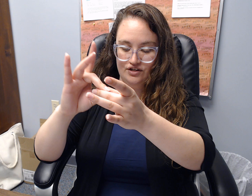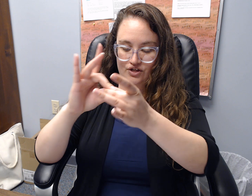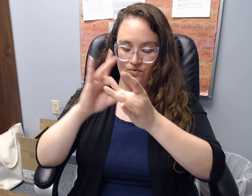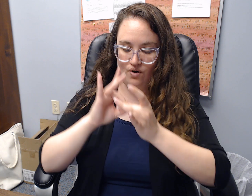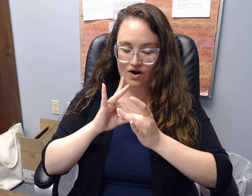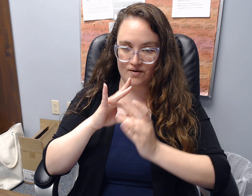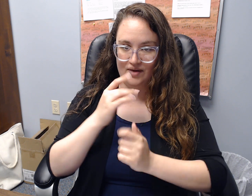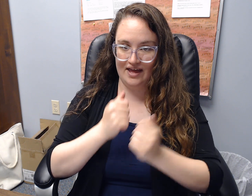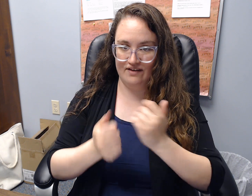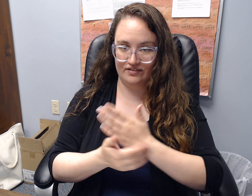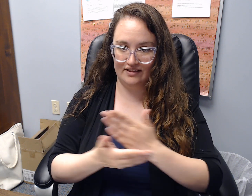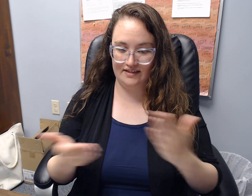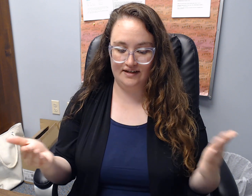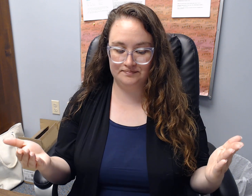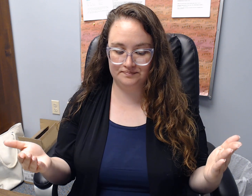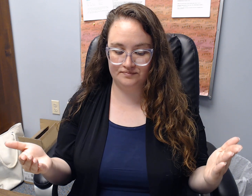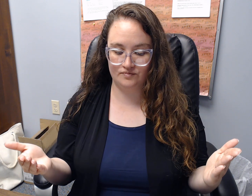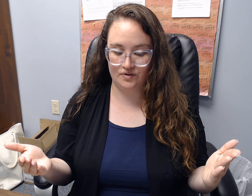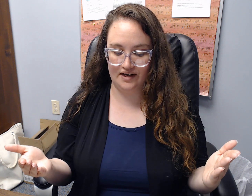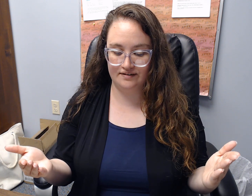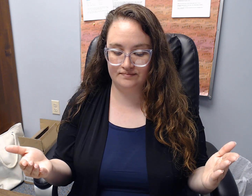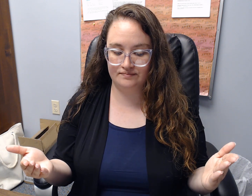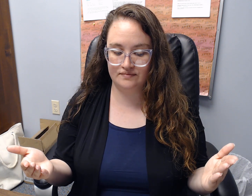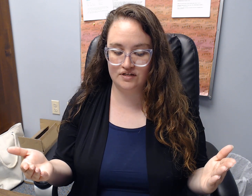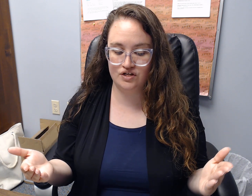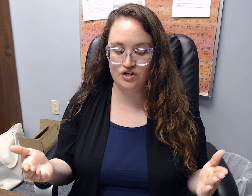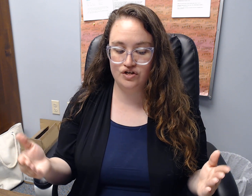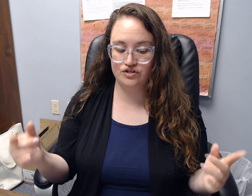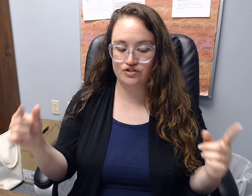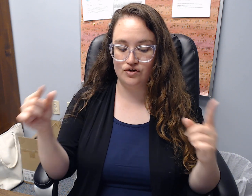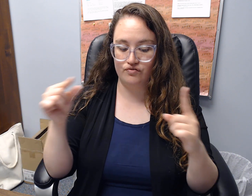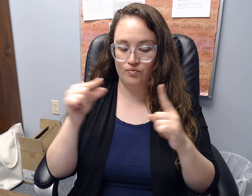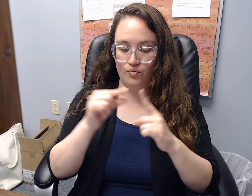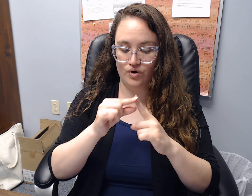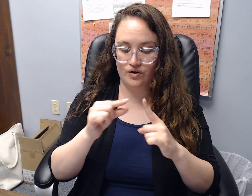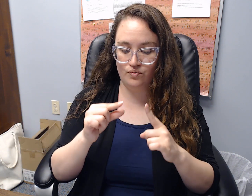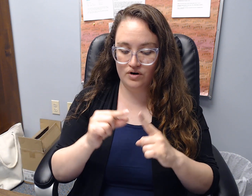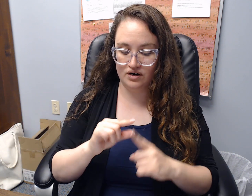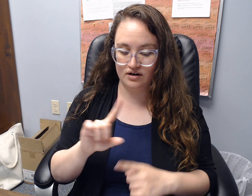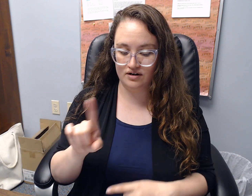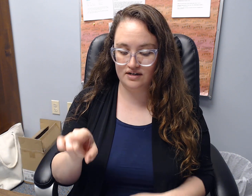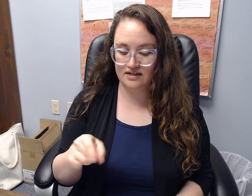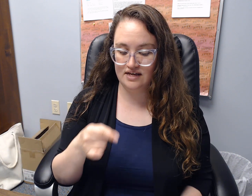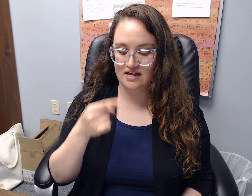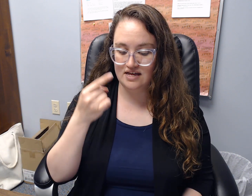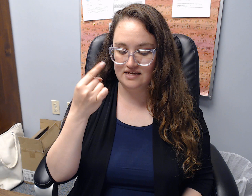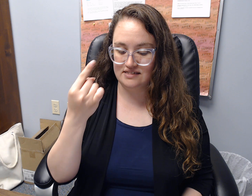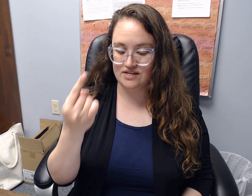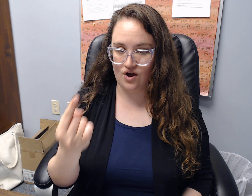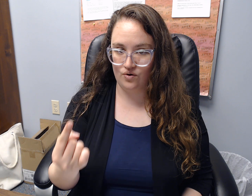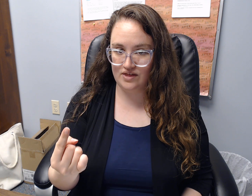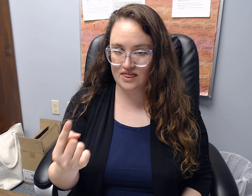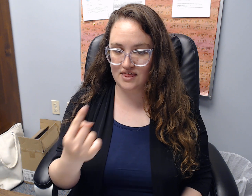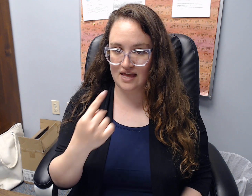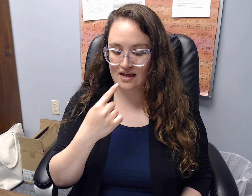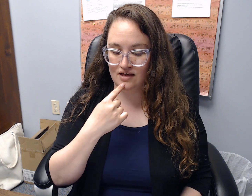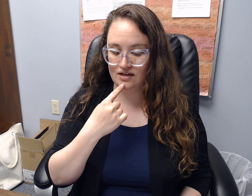You are my everything. Okay? So if one word is the only thing